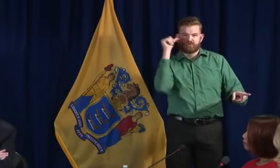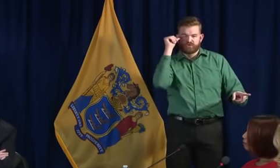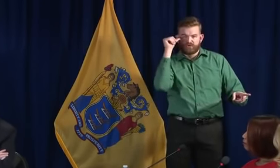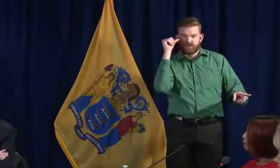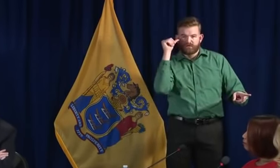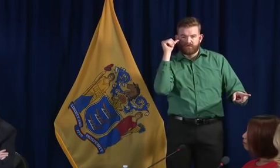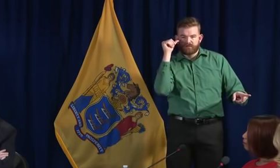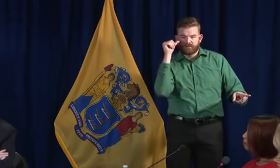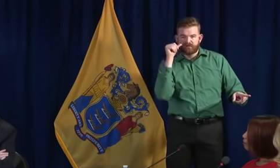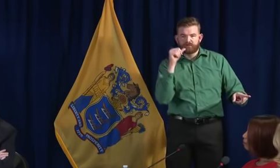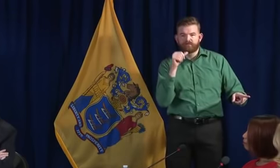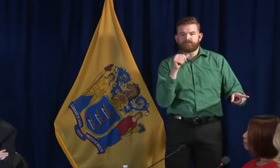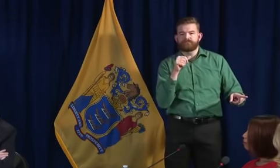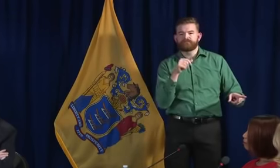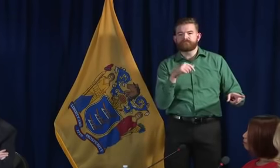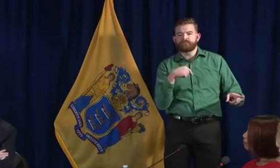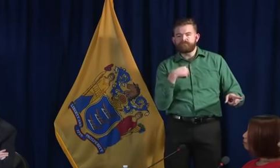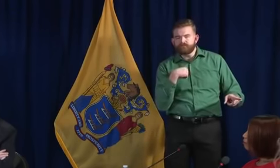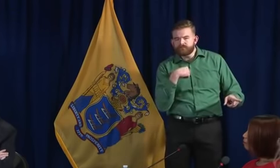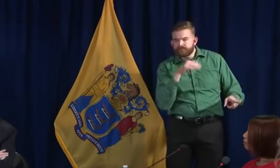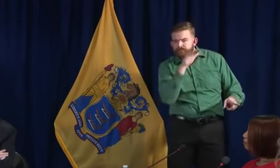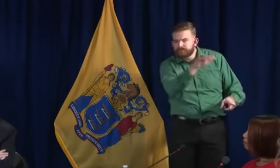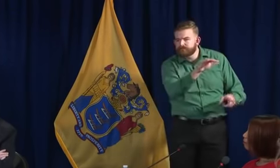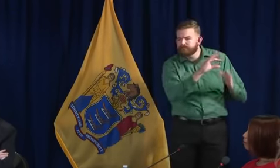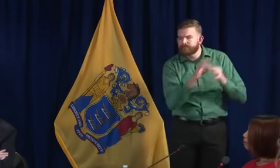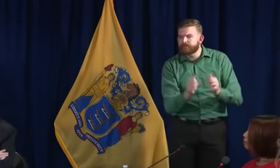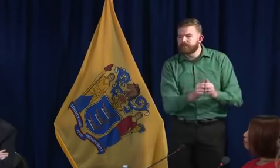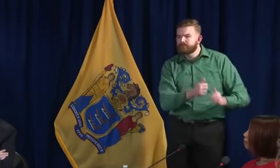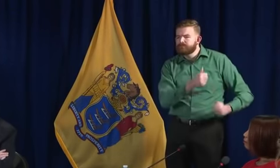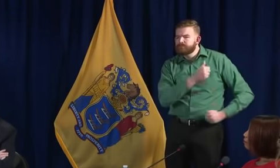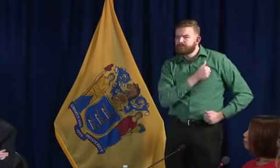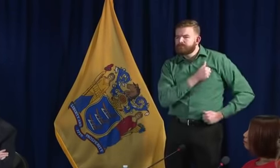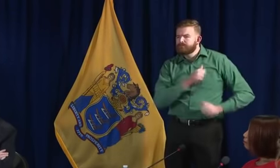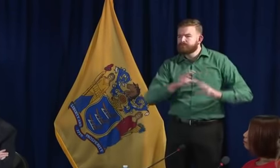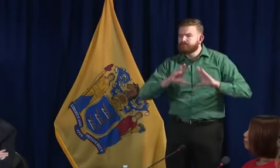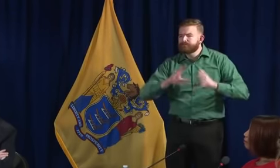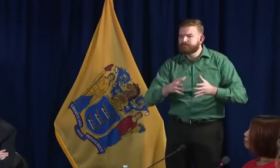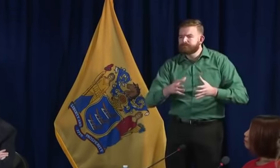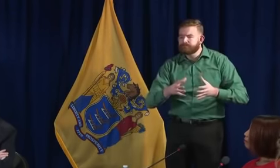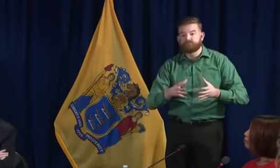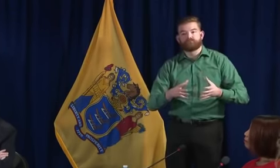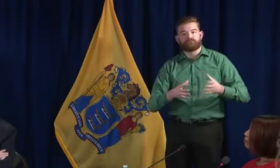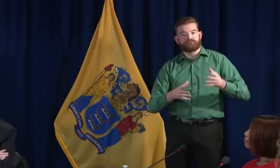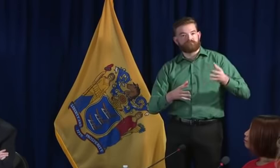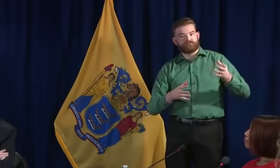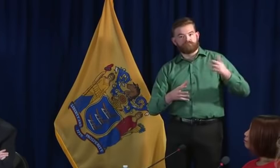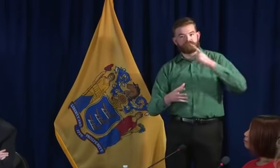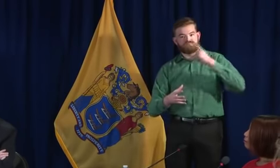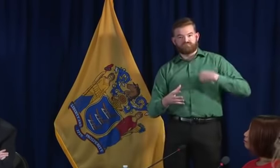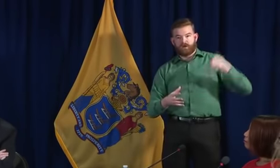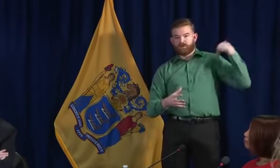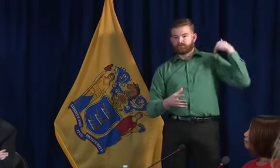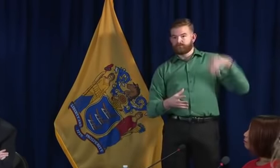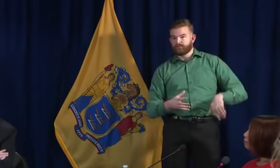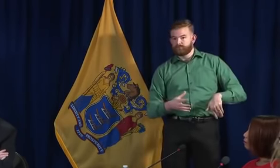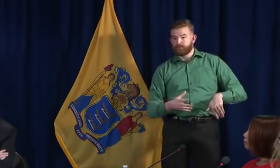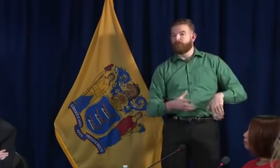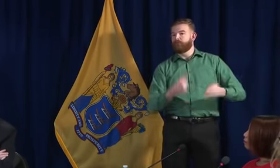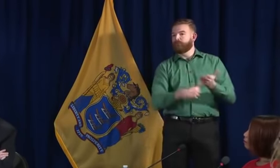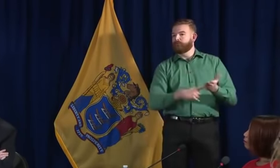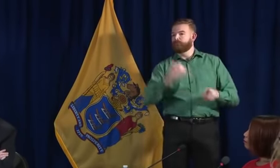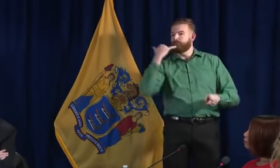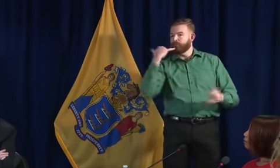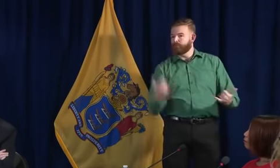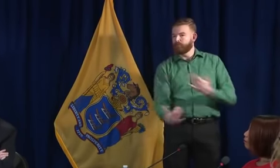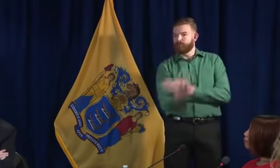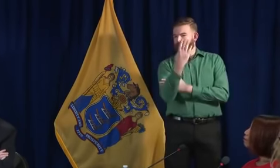and Dan got a response last night, and we were on the phone this morning, so that's a good thing. Other areas, I have no news to report on